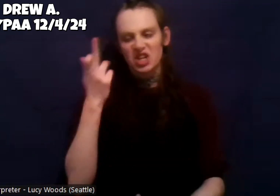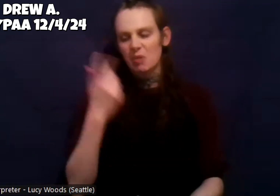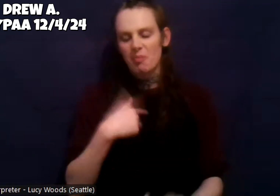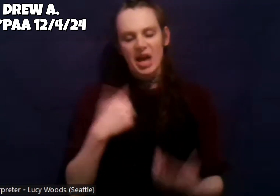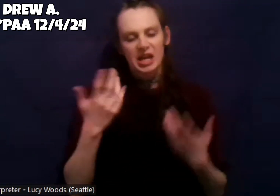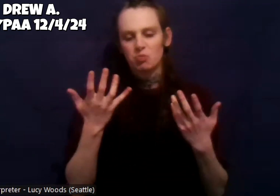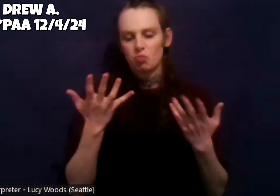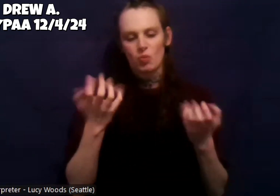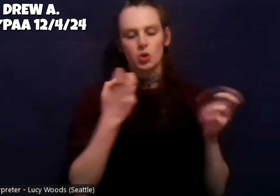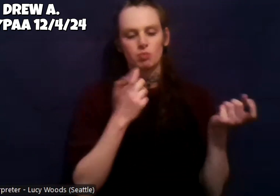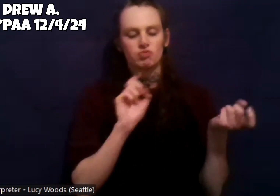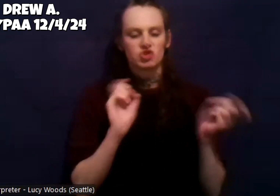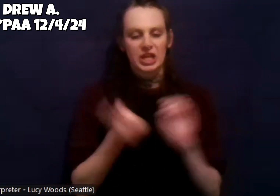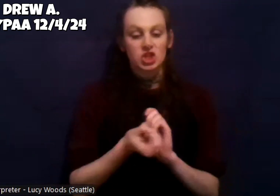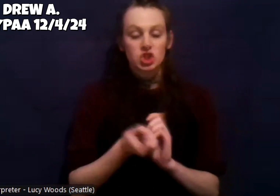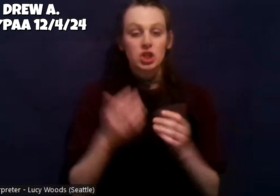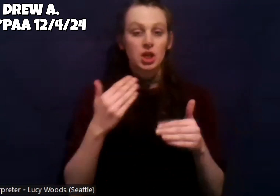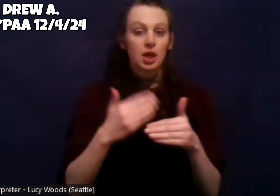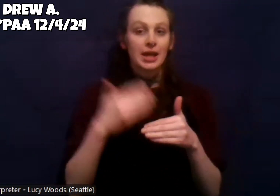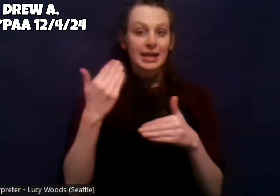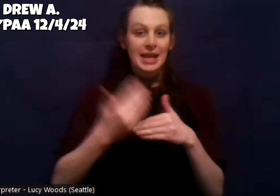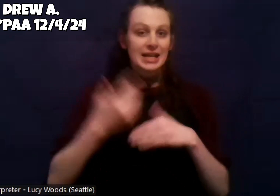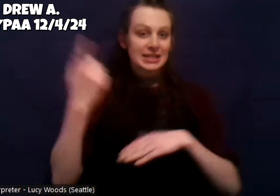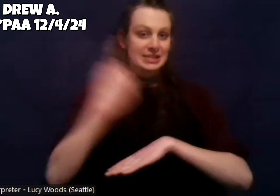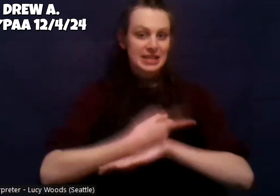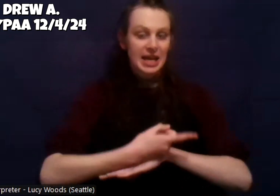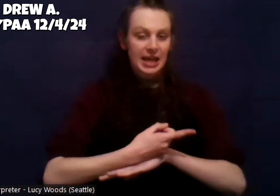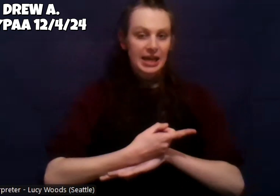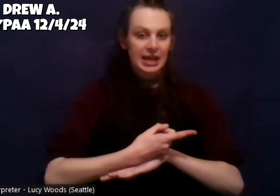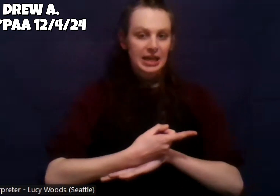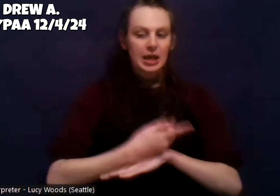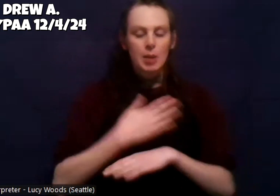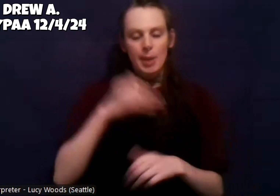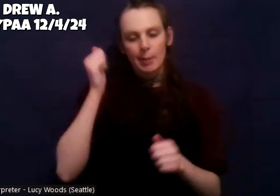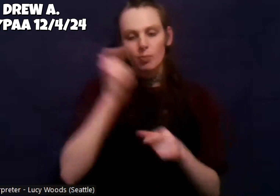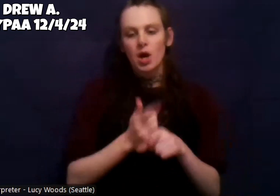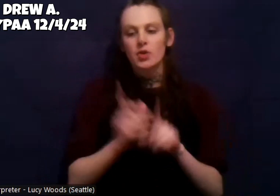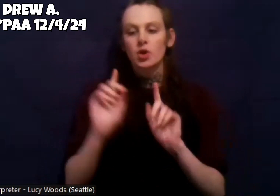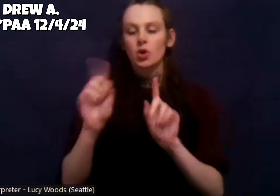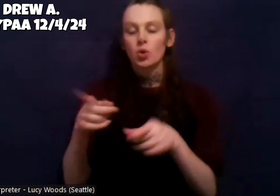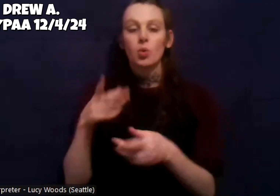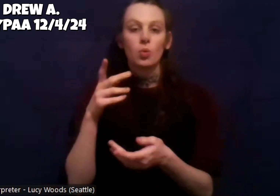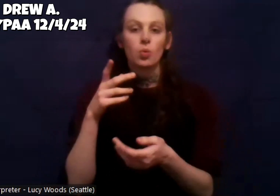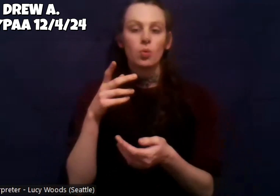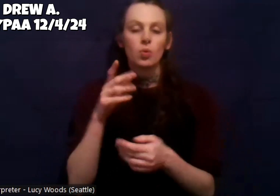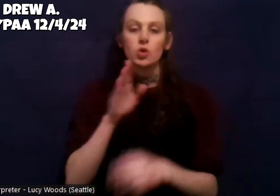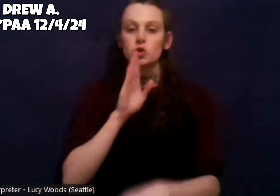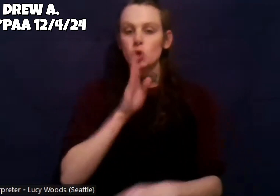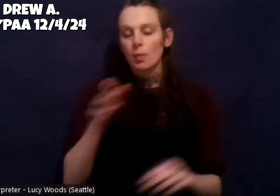next day he went to sober living and I took his bed at the treatment center. And this was in